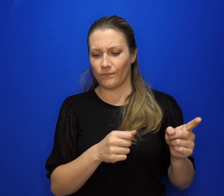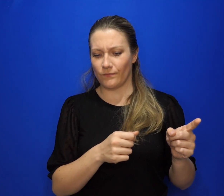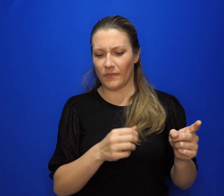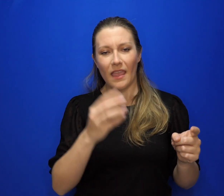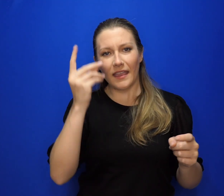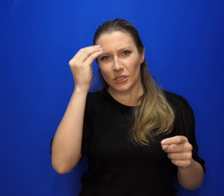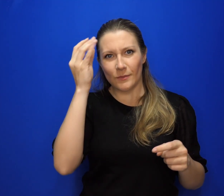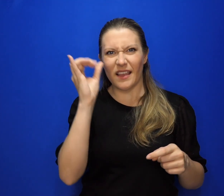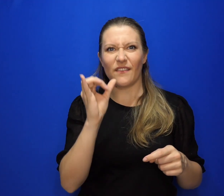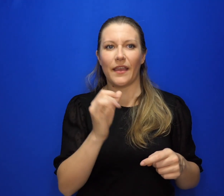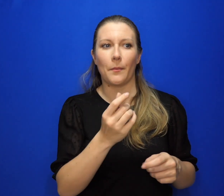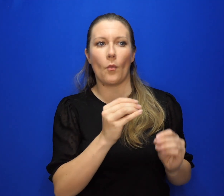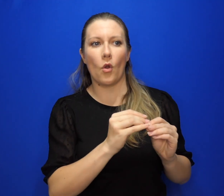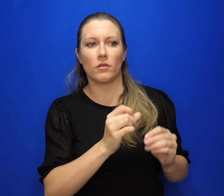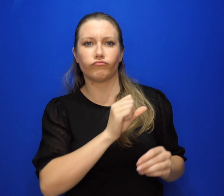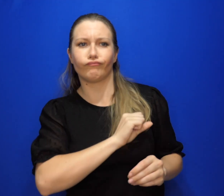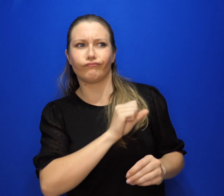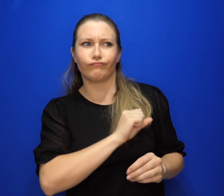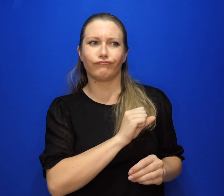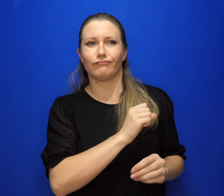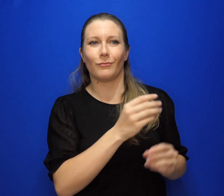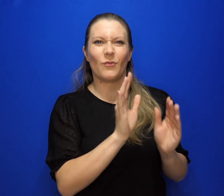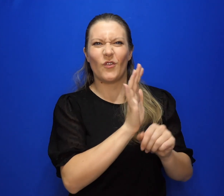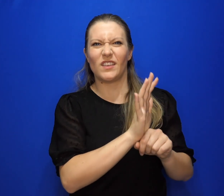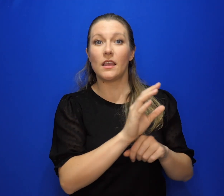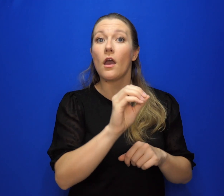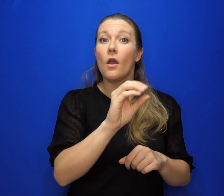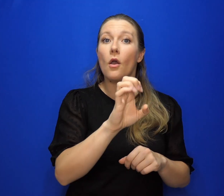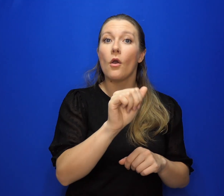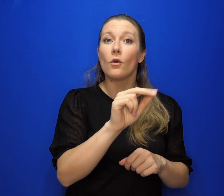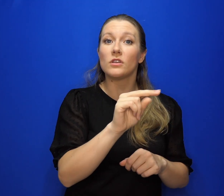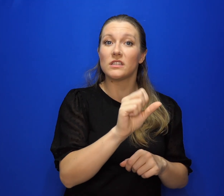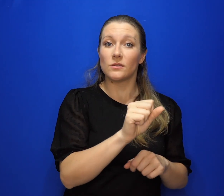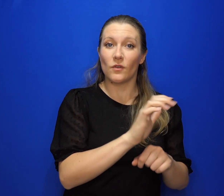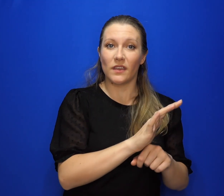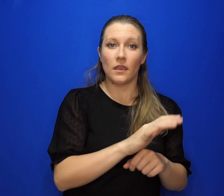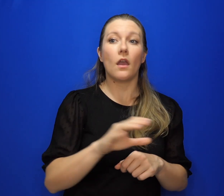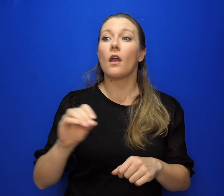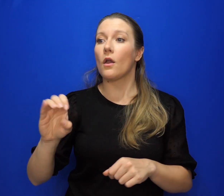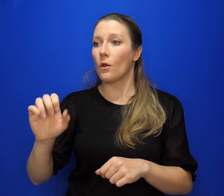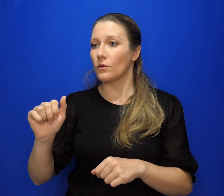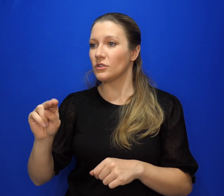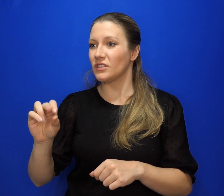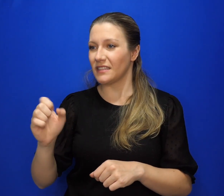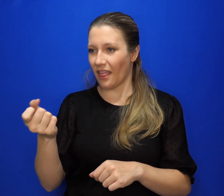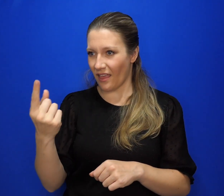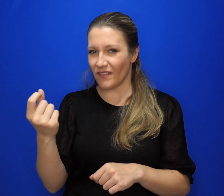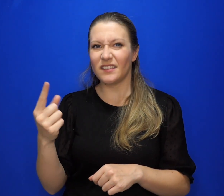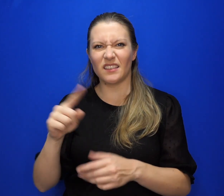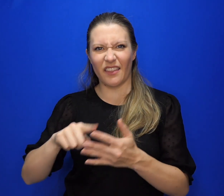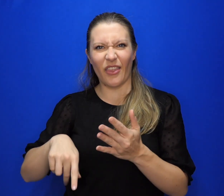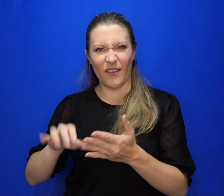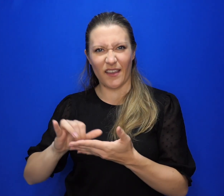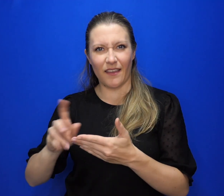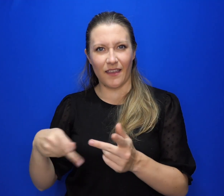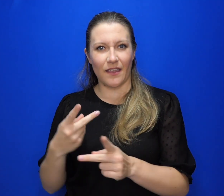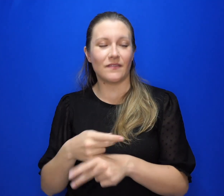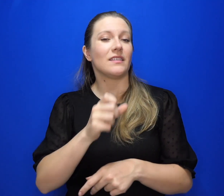the Oceans movies. Ocean's 11. 11 and right. yeah. And those. I think she was in two of them at George least. Clooney right? was there.